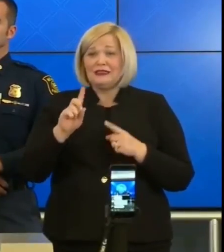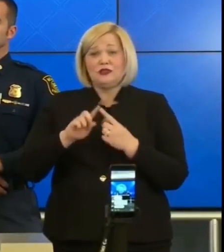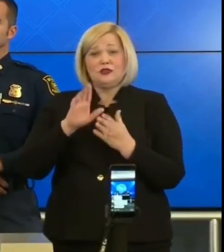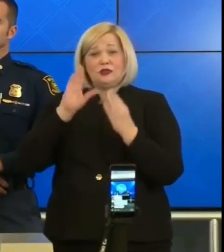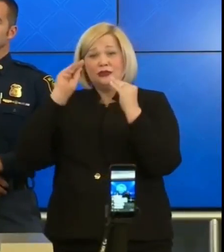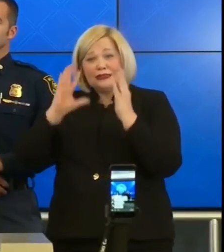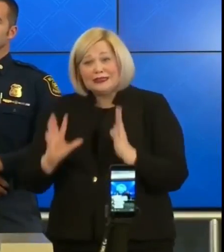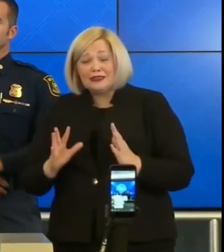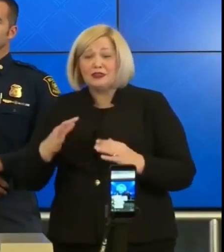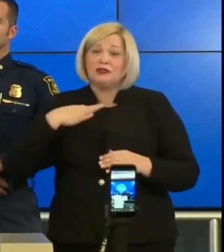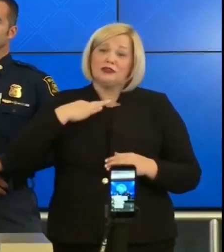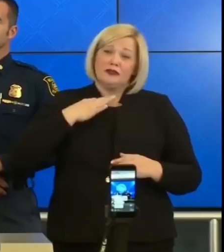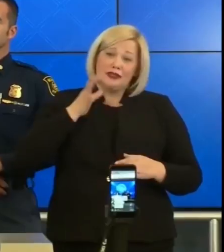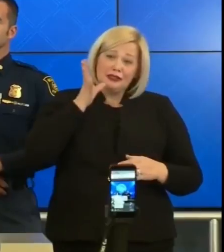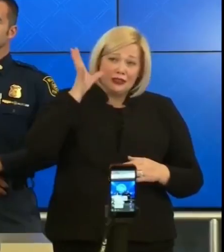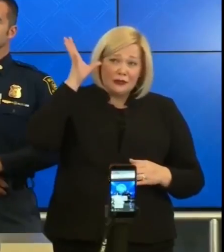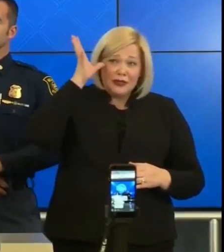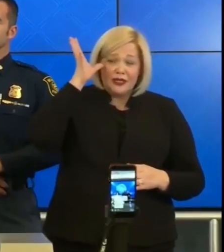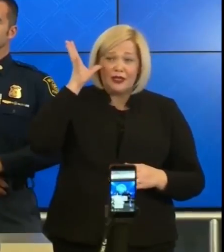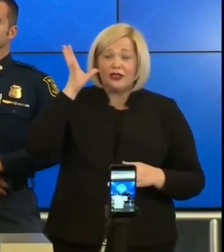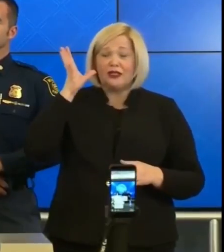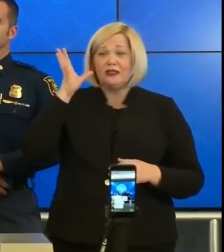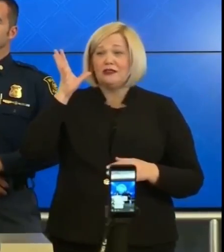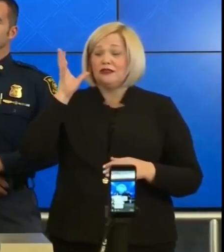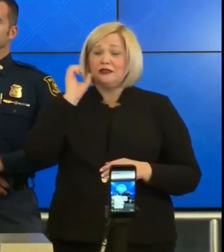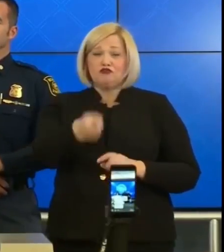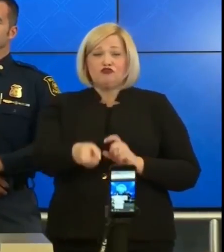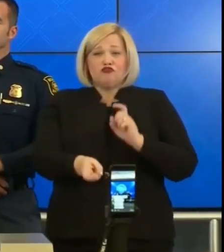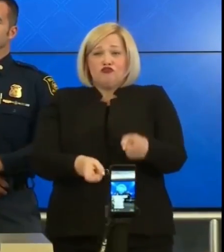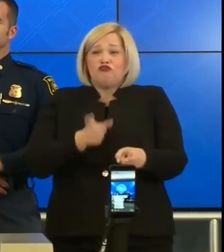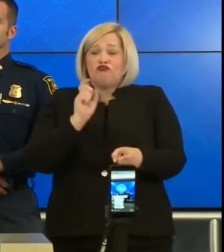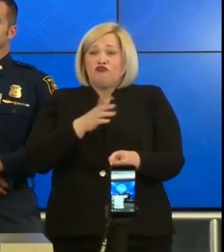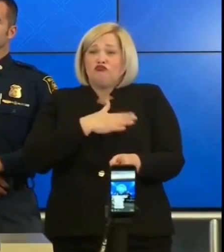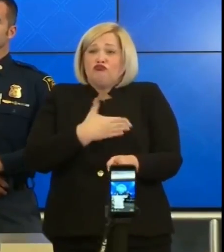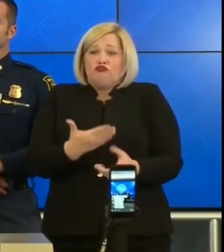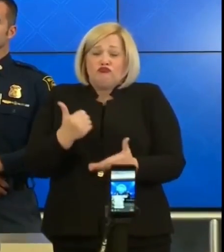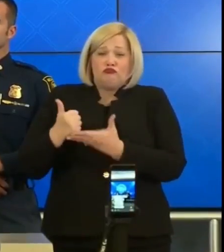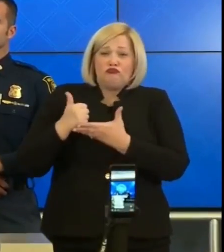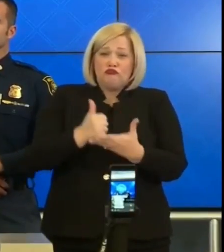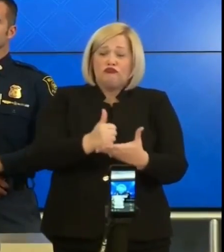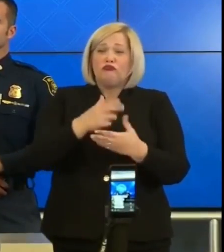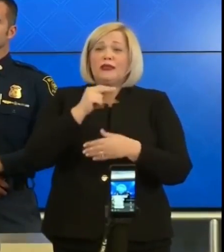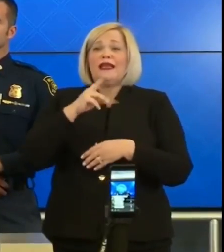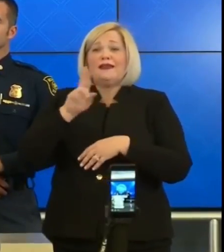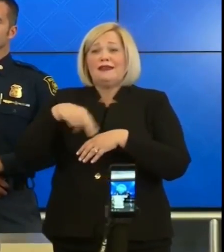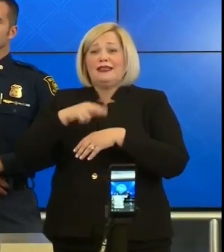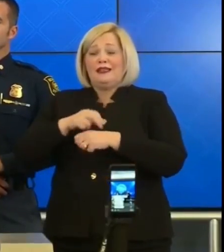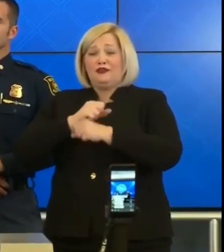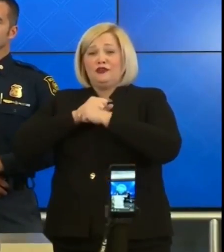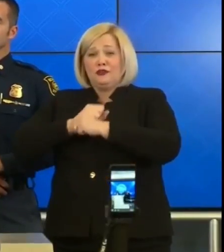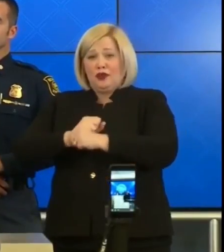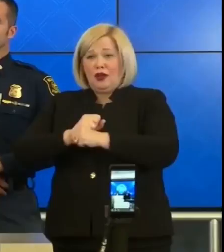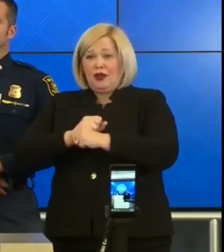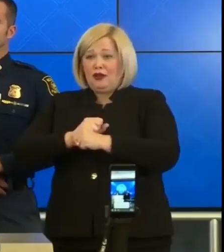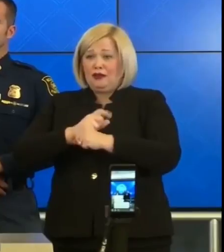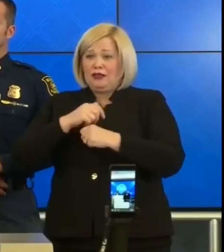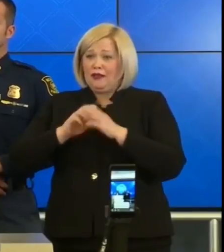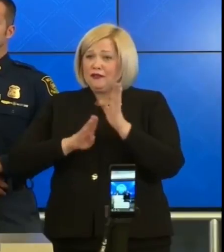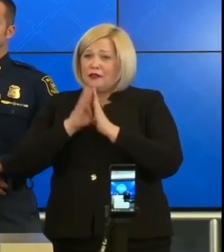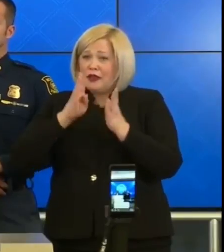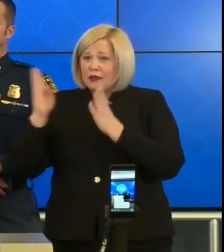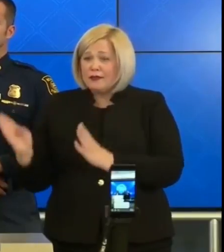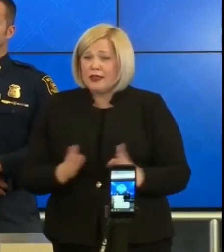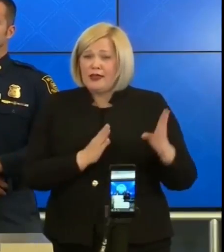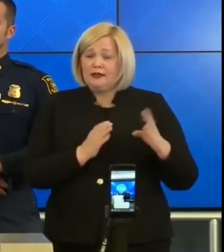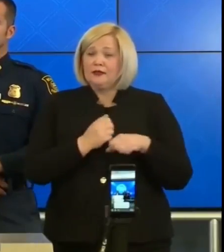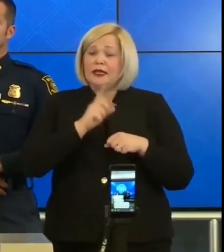teachers, to volunteer parents, philanthropy, and the National Guard that has come together to put together a plan so